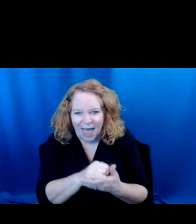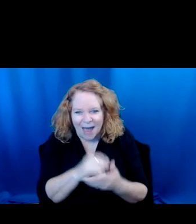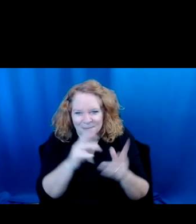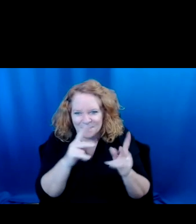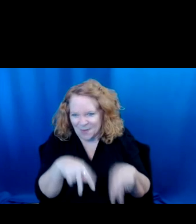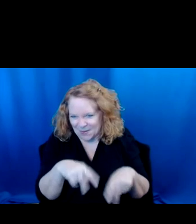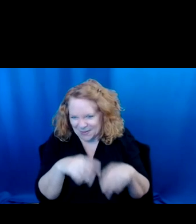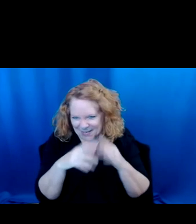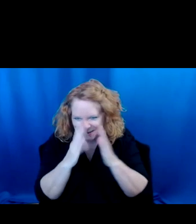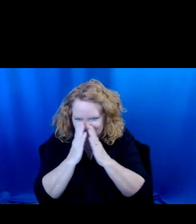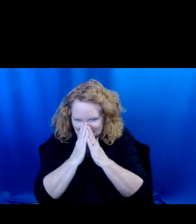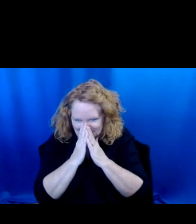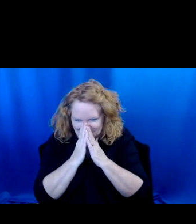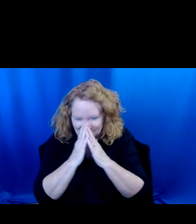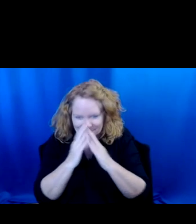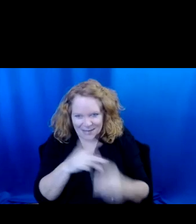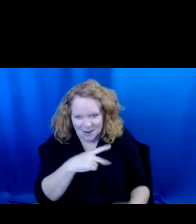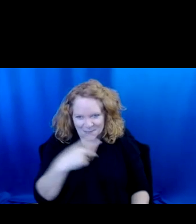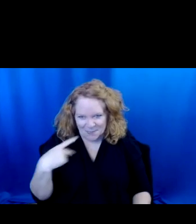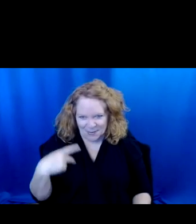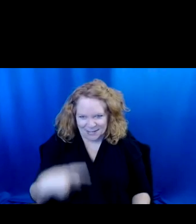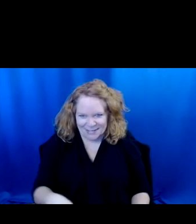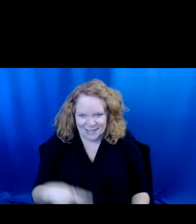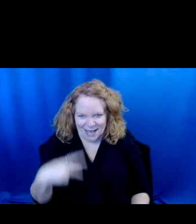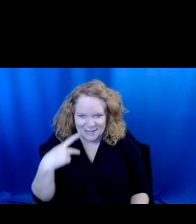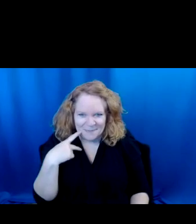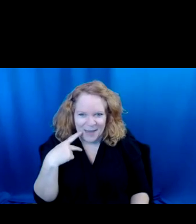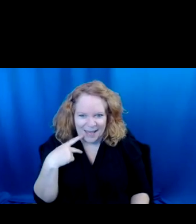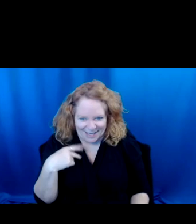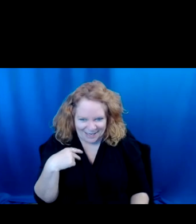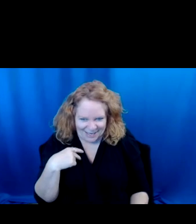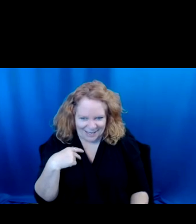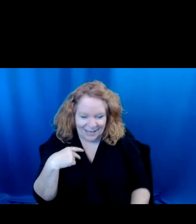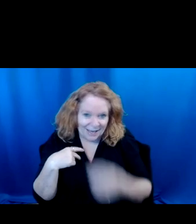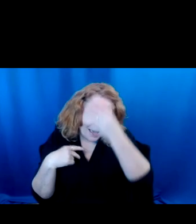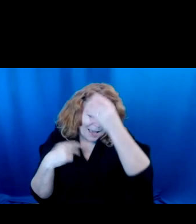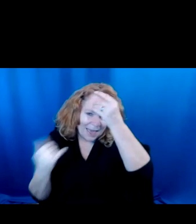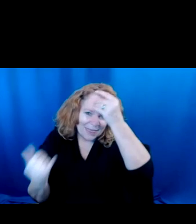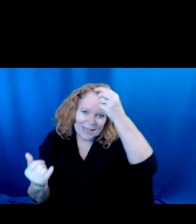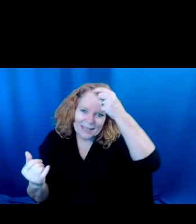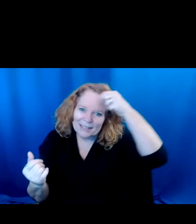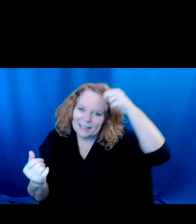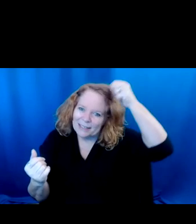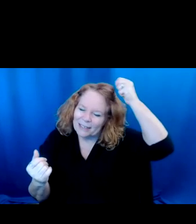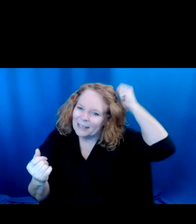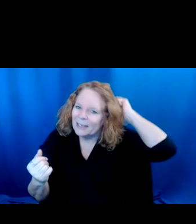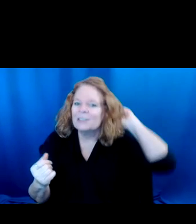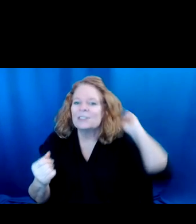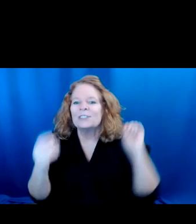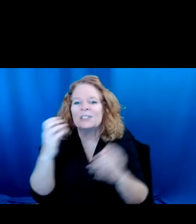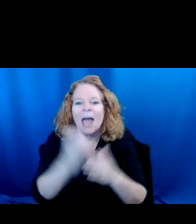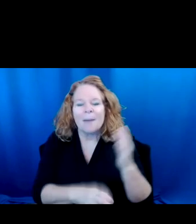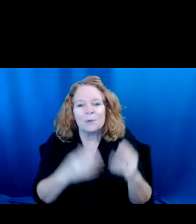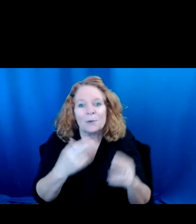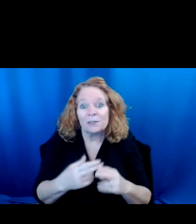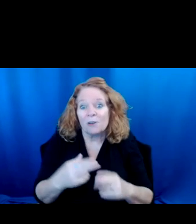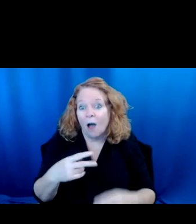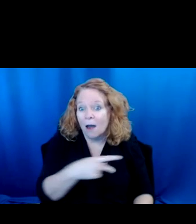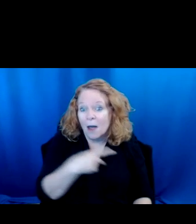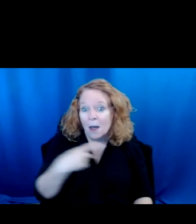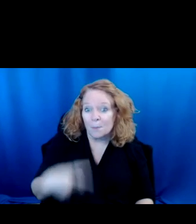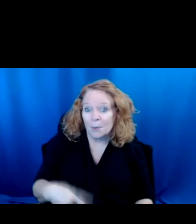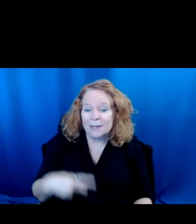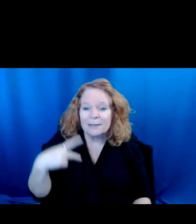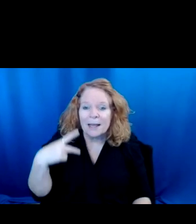to meet Princess Peggy. And this chapter is called Princess Peggy's